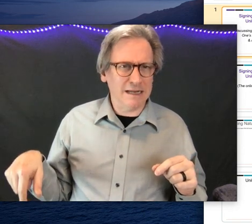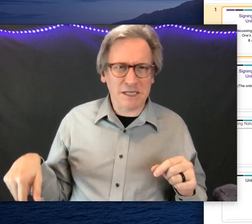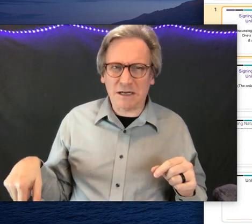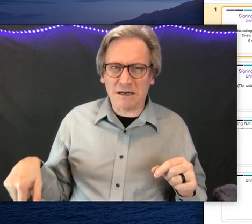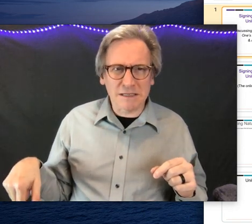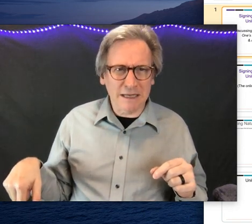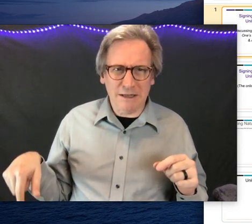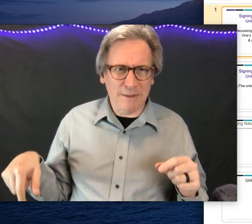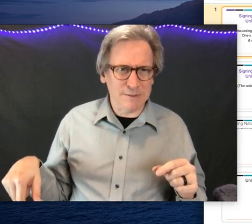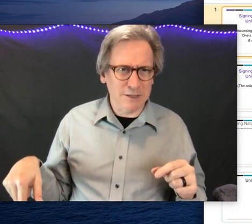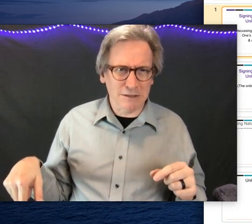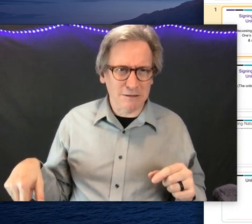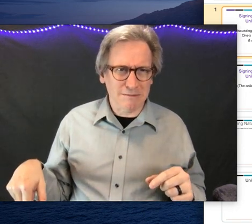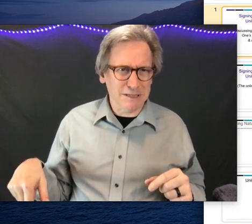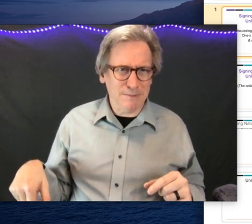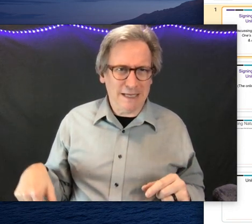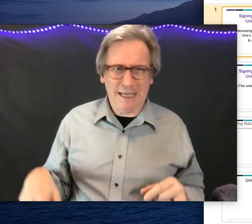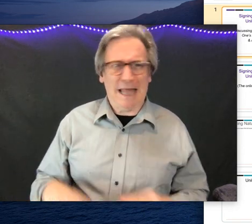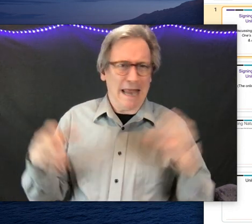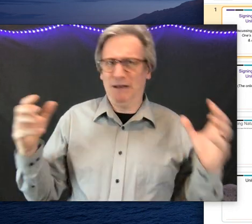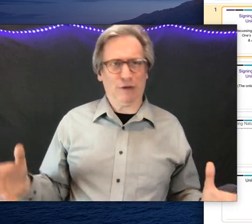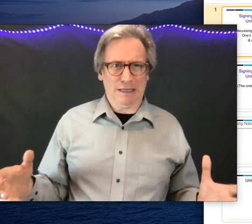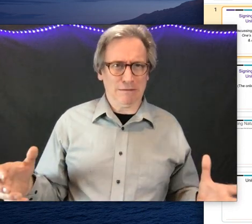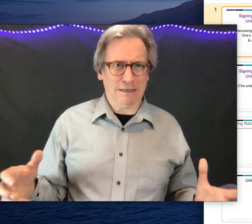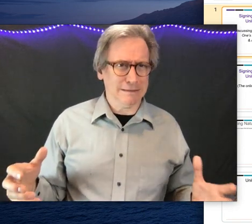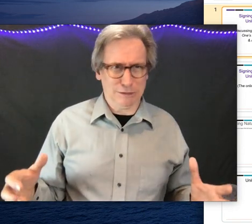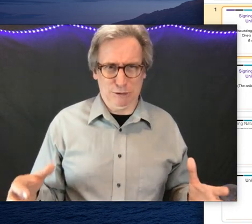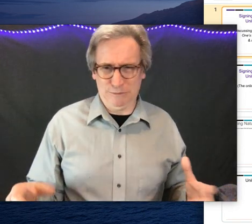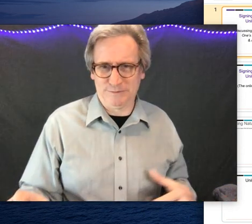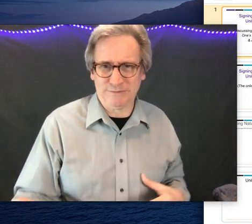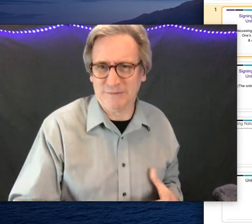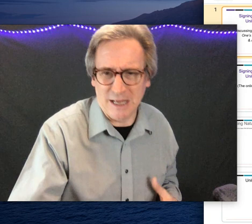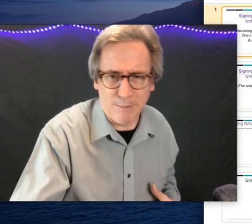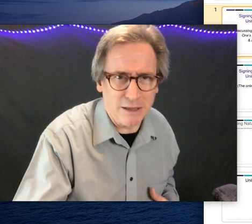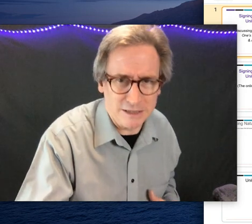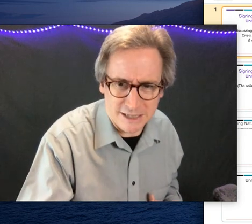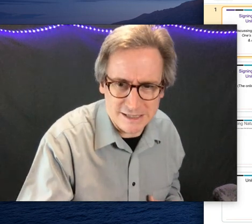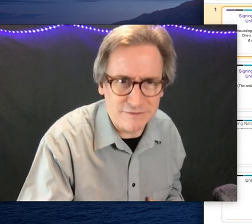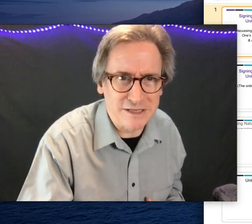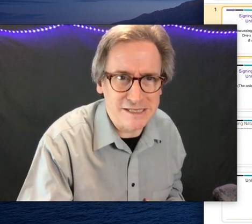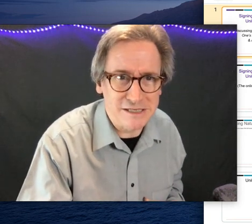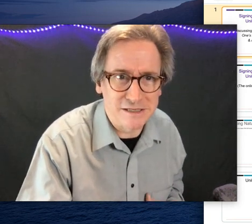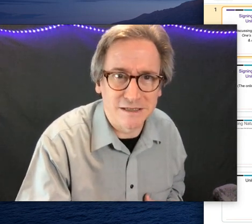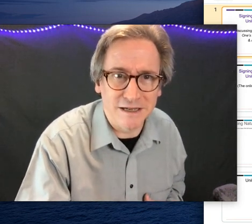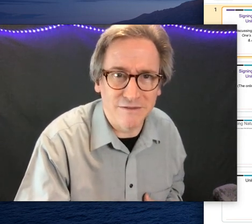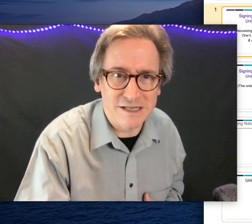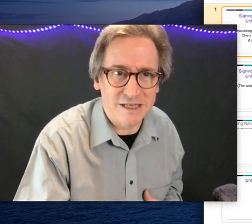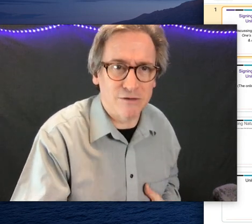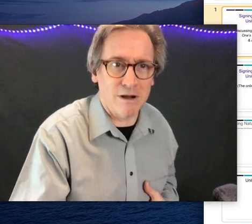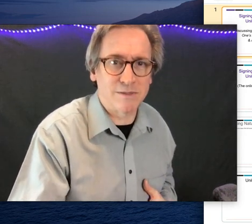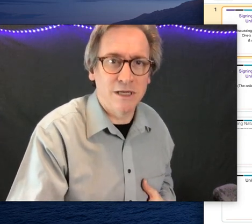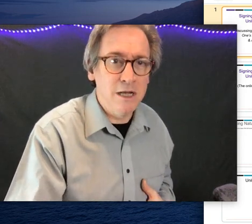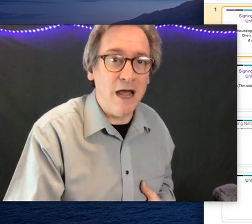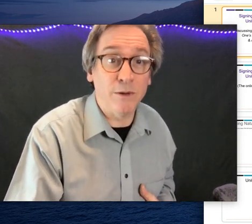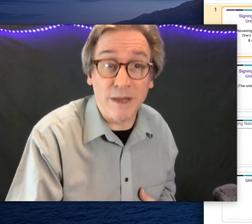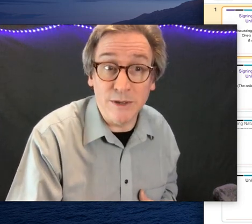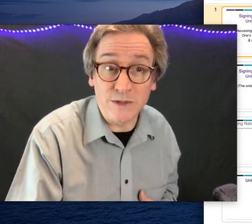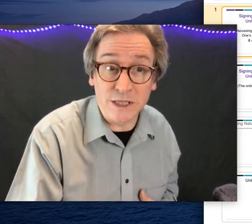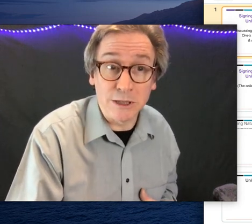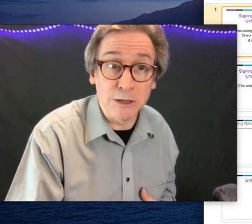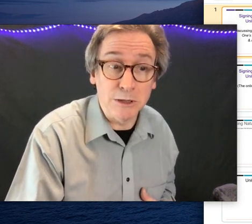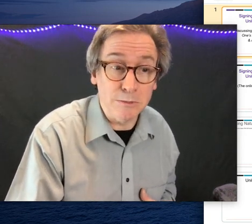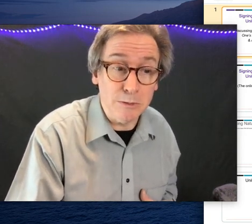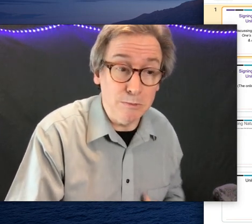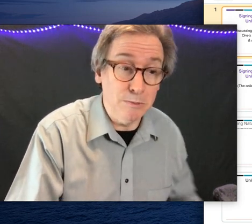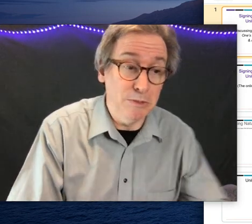is downstairs in the basement speaking Latin very loudly. So I apologize if this interrupts. I would play